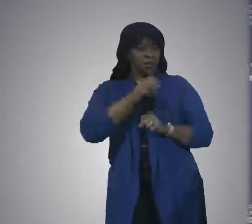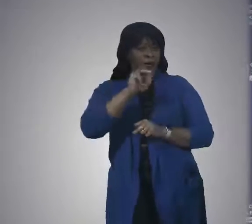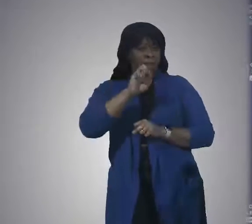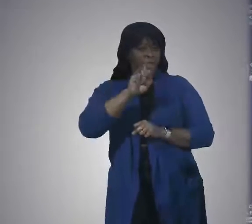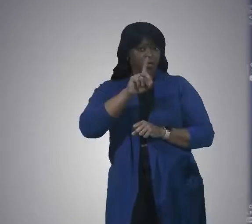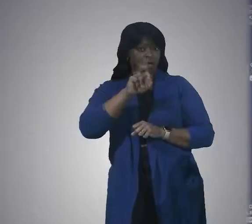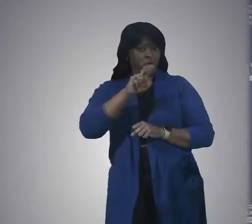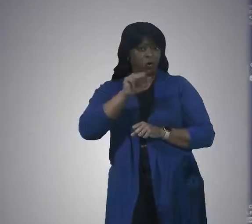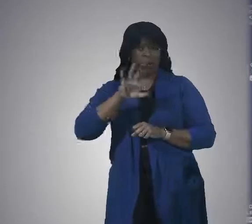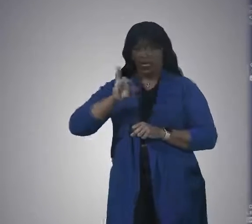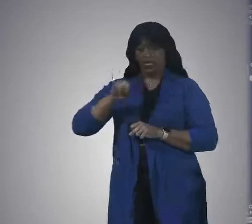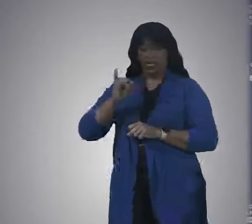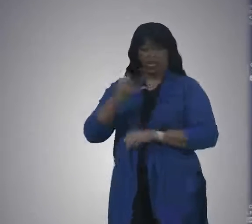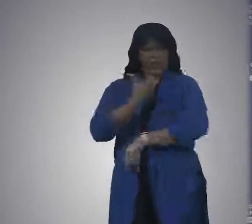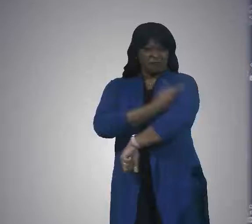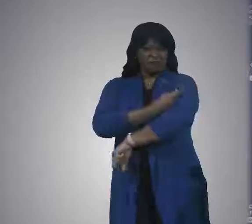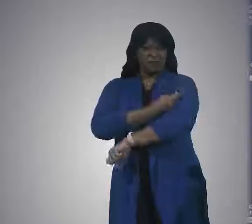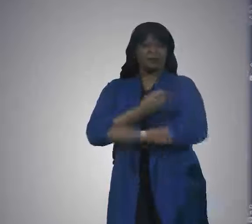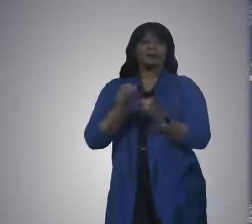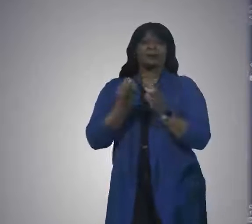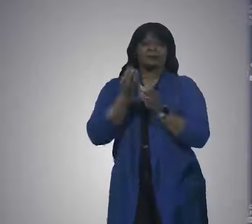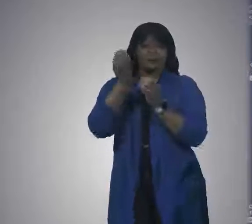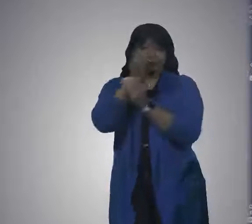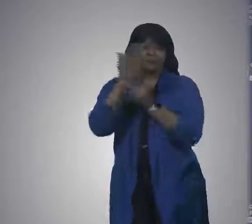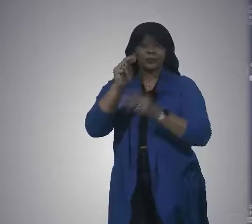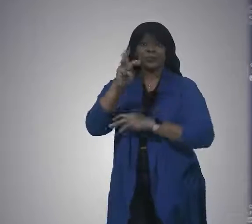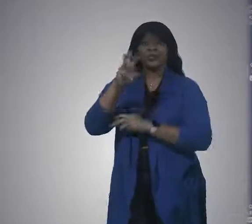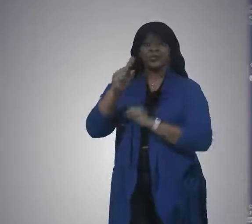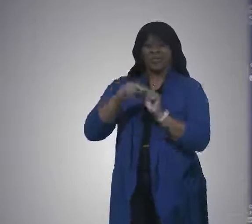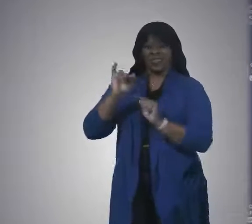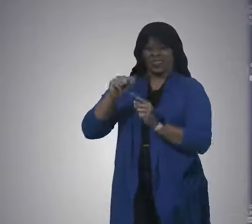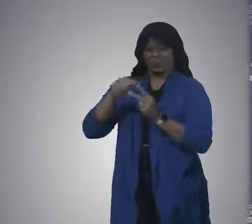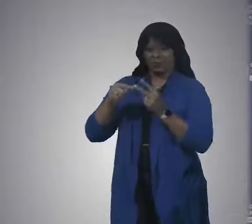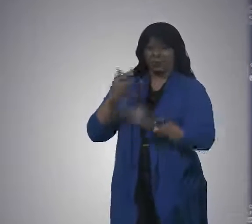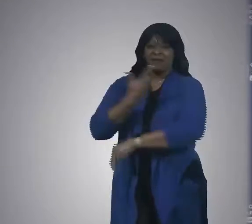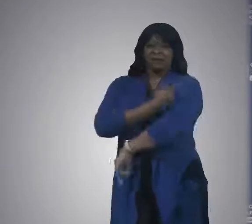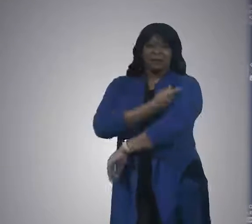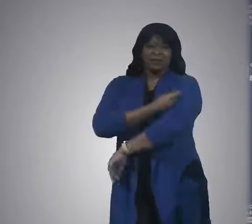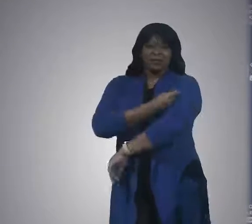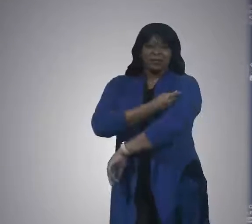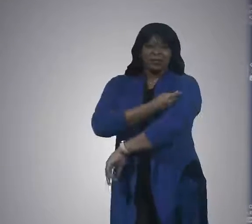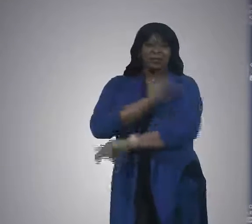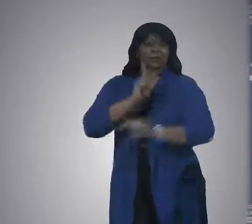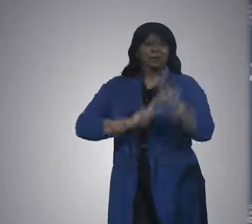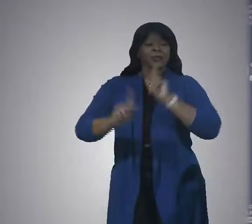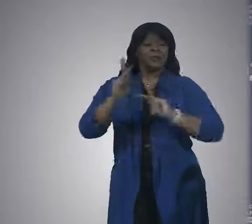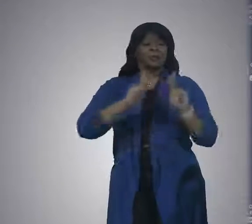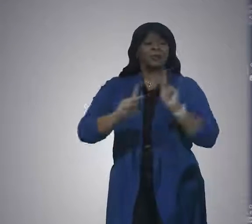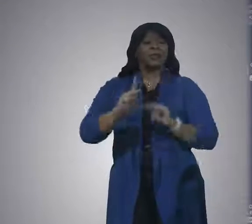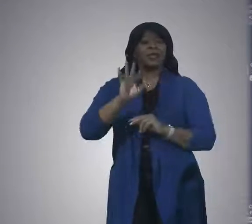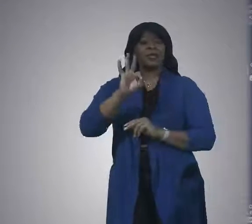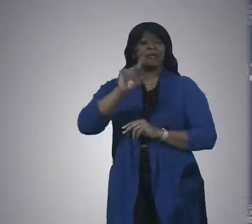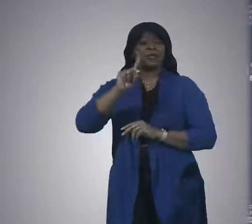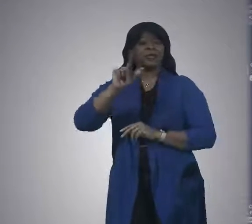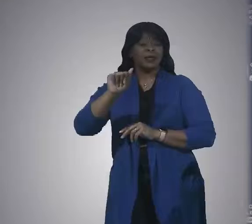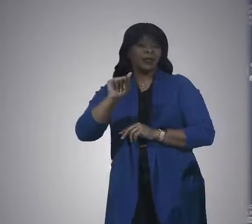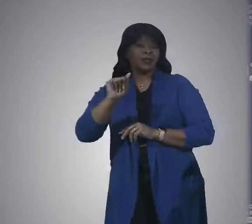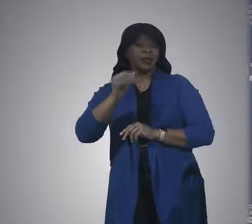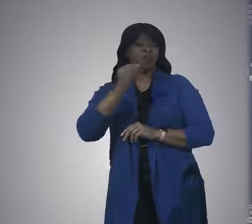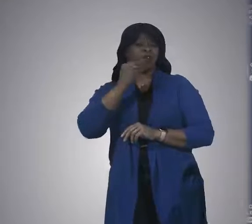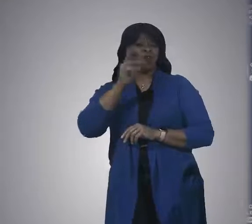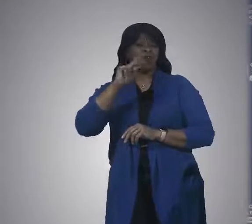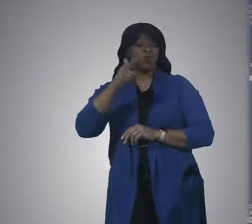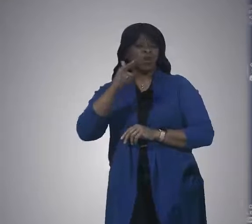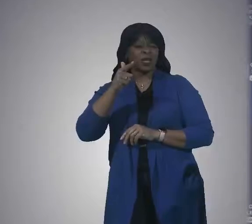J&J vaccine. A lot has been in the news about those vaccines, and the folks at the Food and Drug Administration are